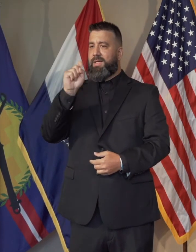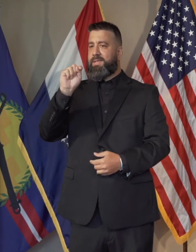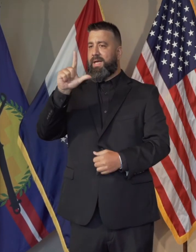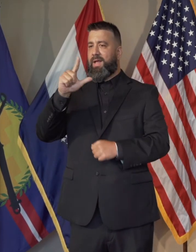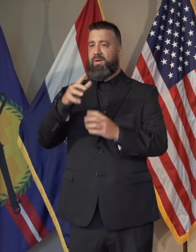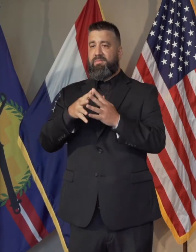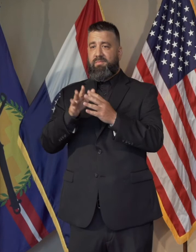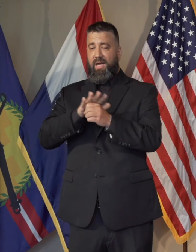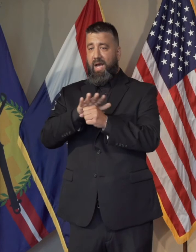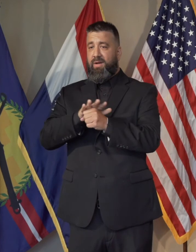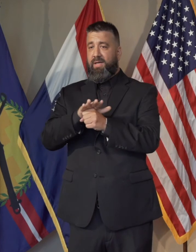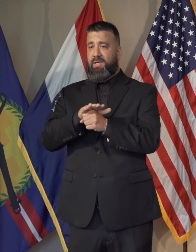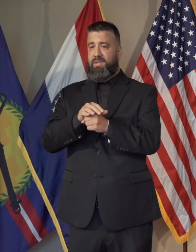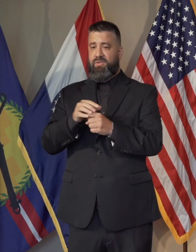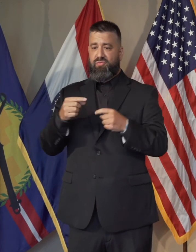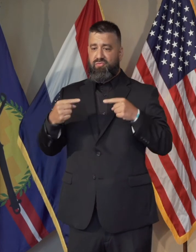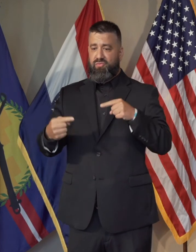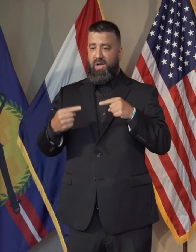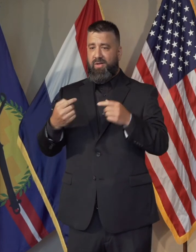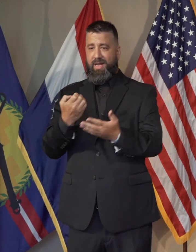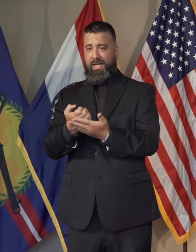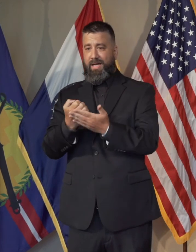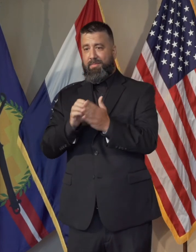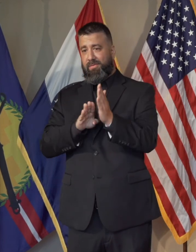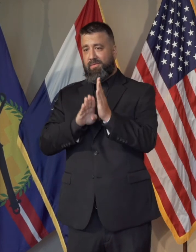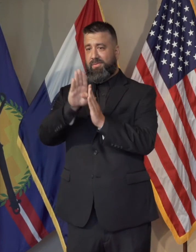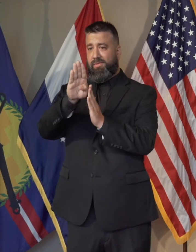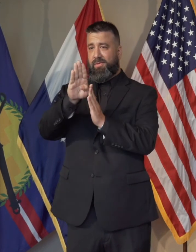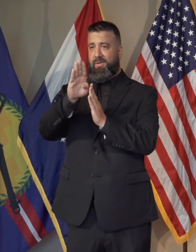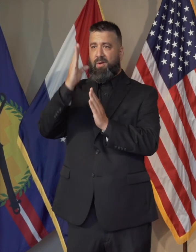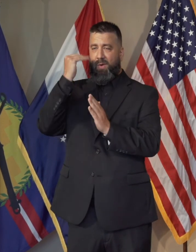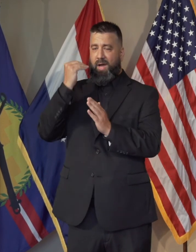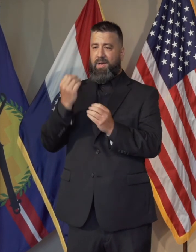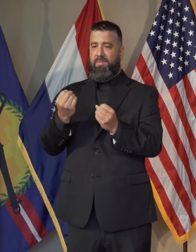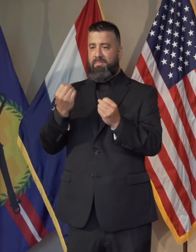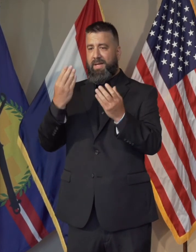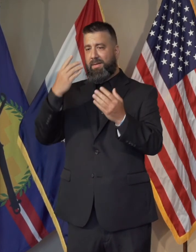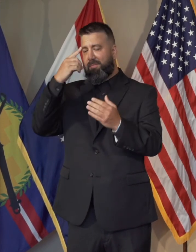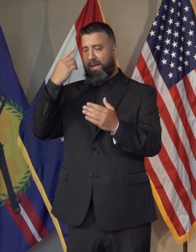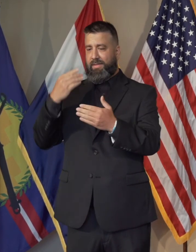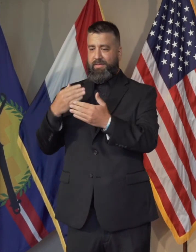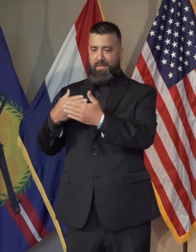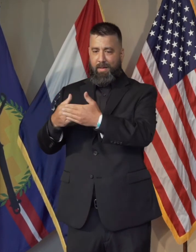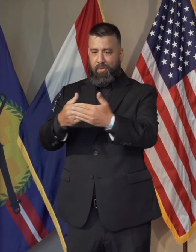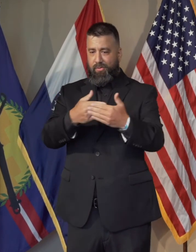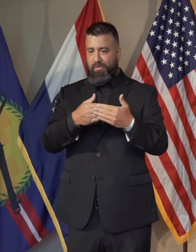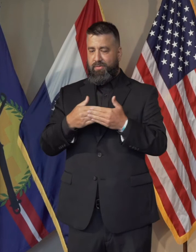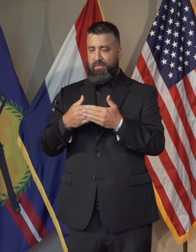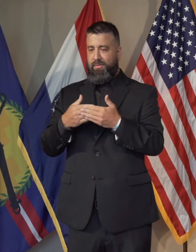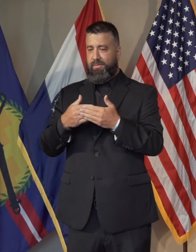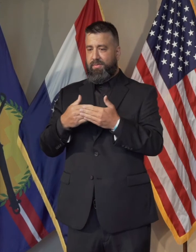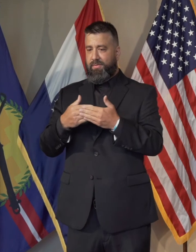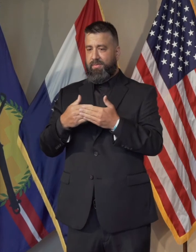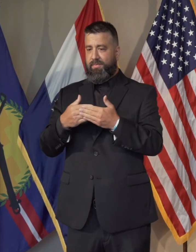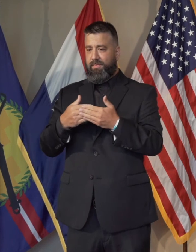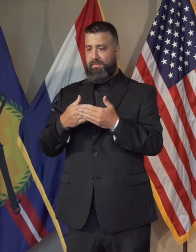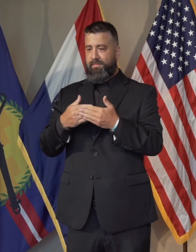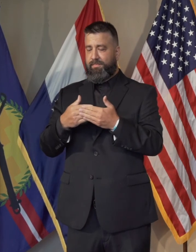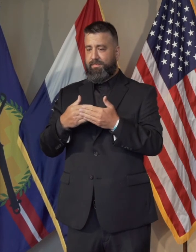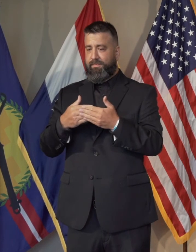struggling as a region to grow economically is that we have neighborhoods, many of them black, many of them subject to